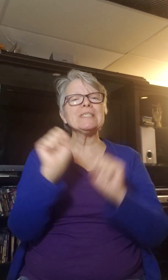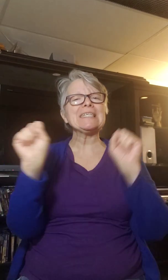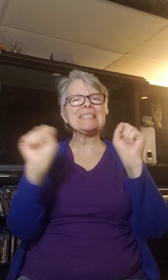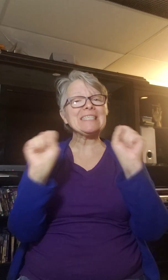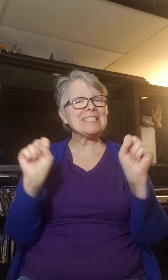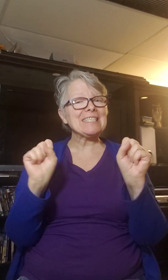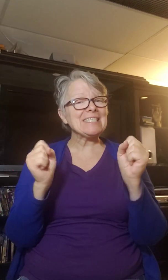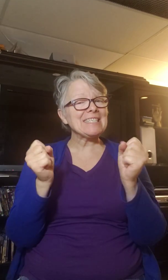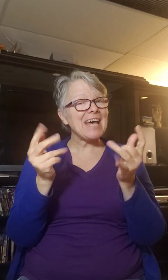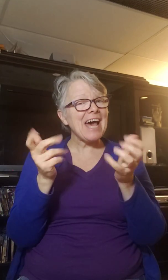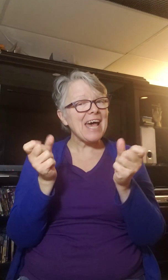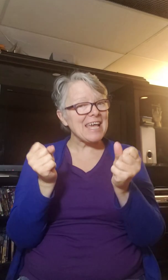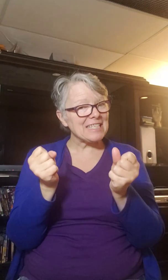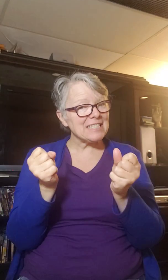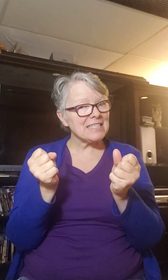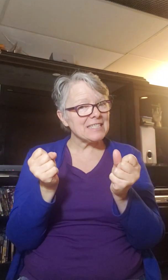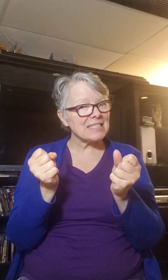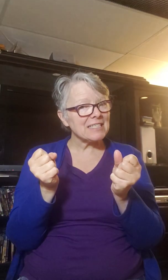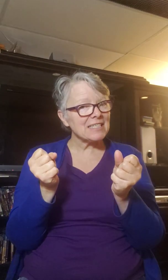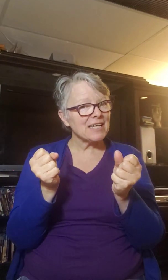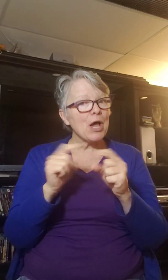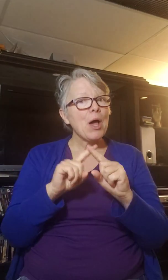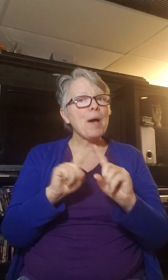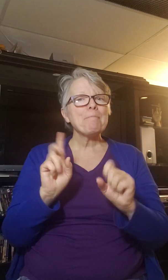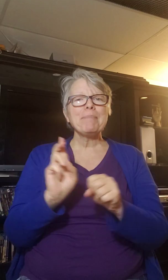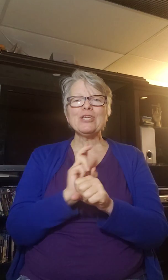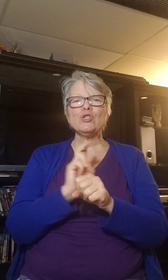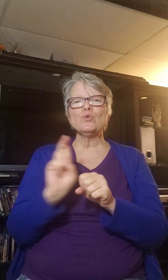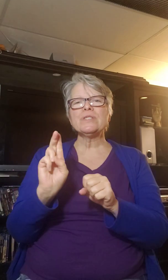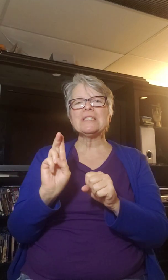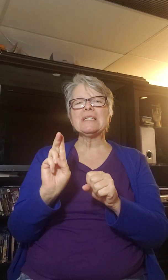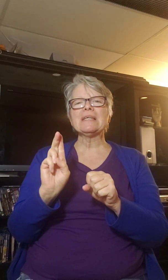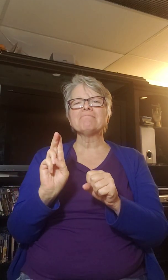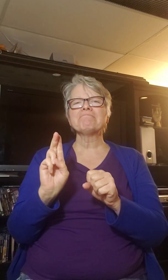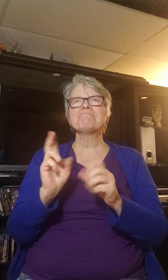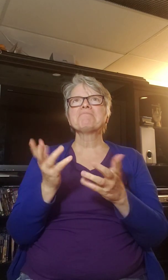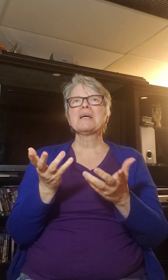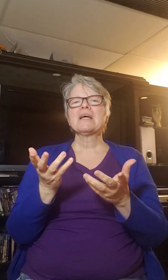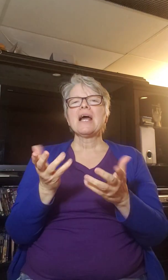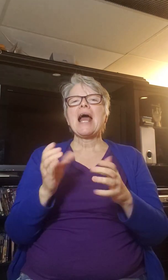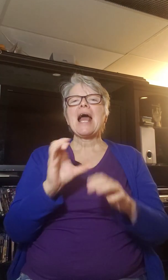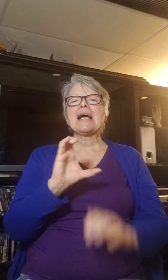using signs, but using